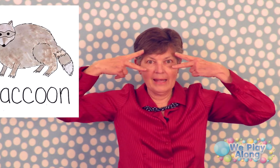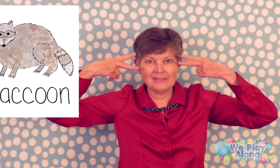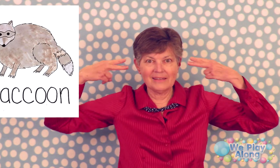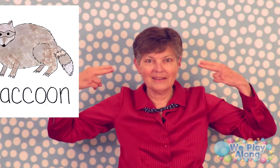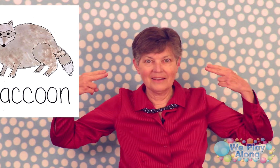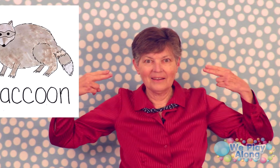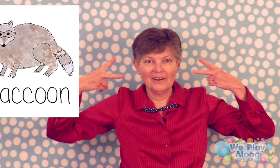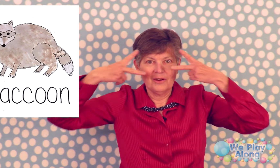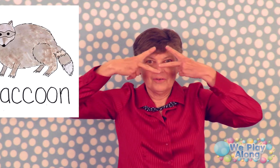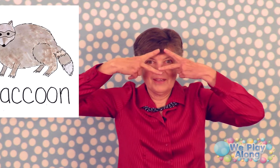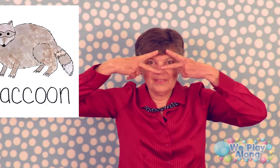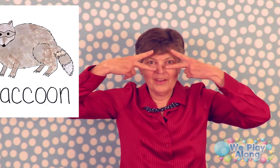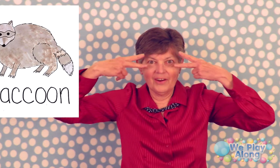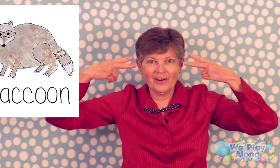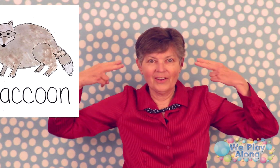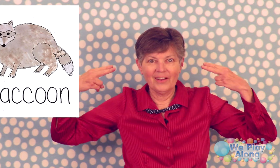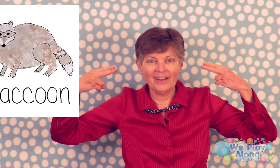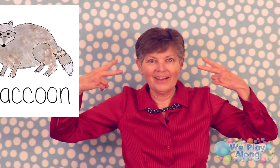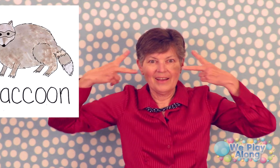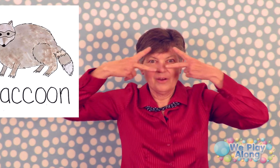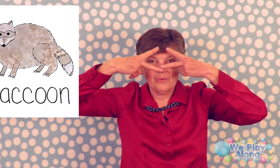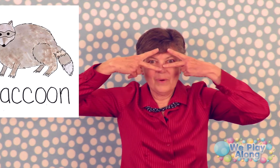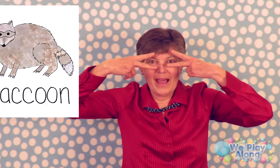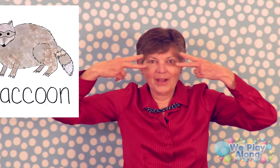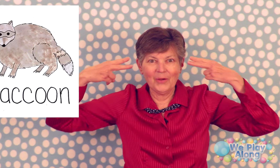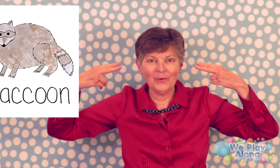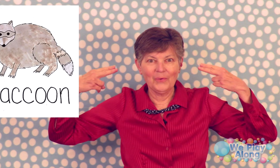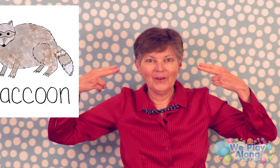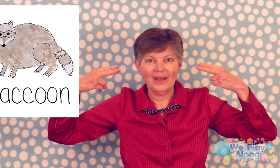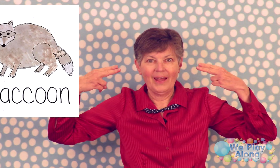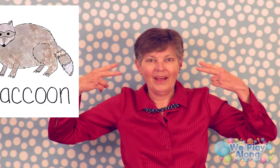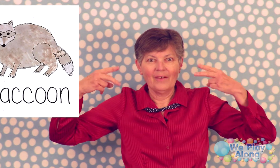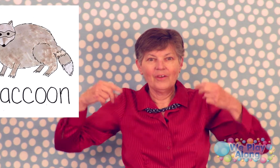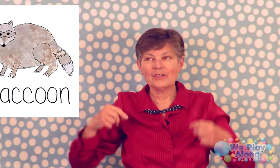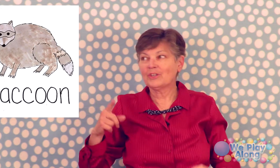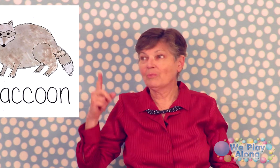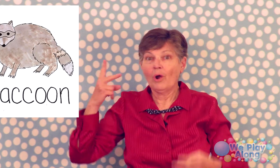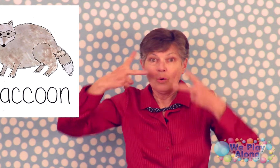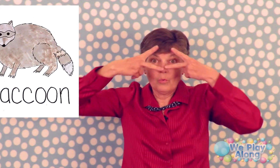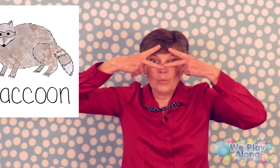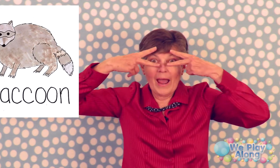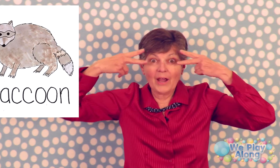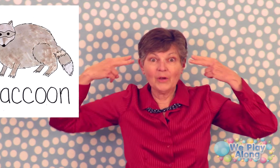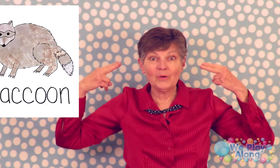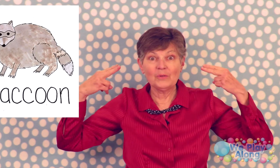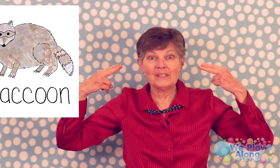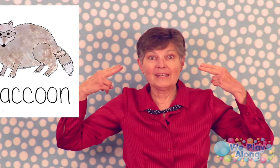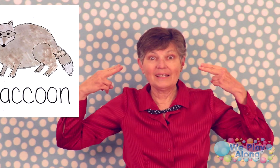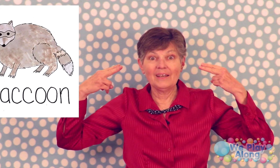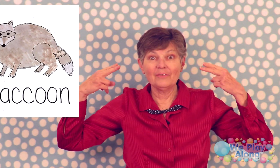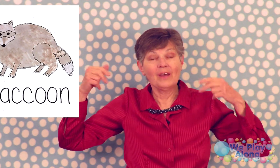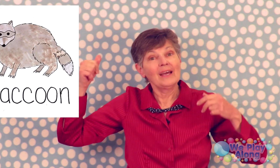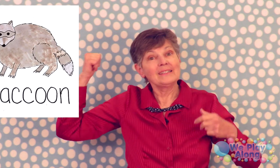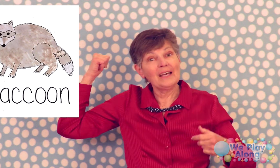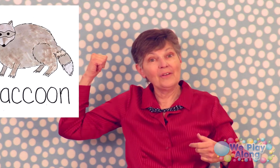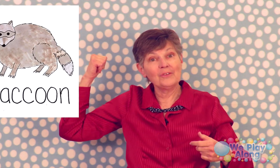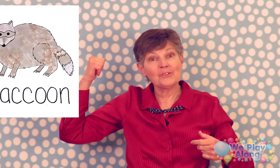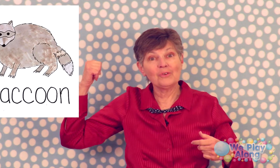mask right there. Raccoon. There are some raccoons that live down the street